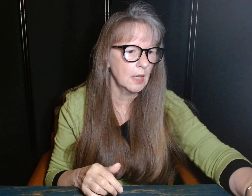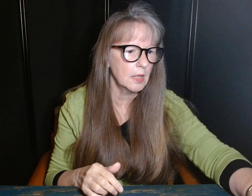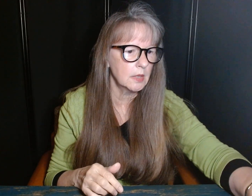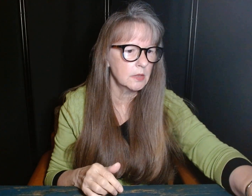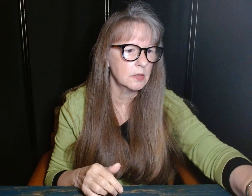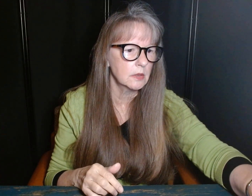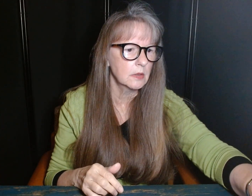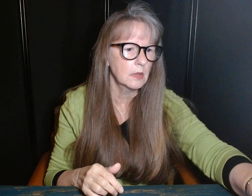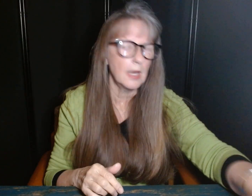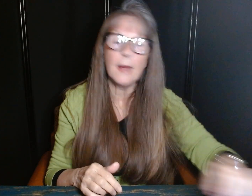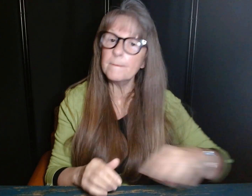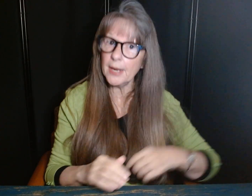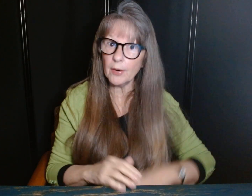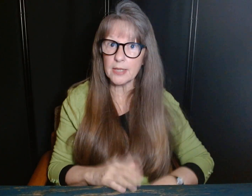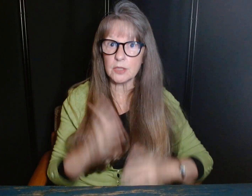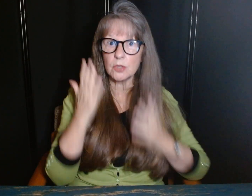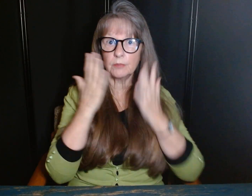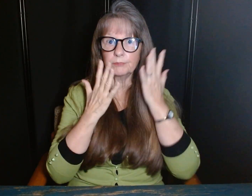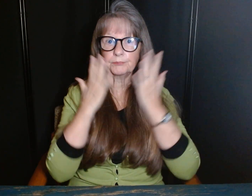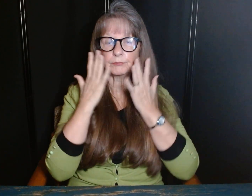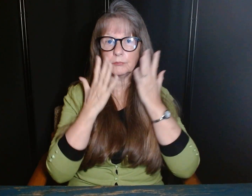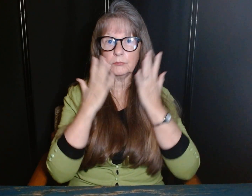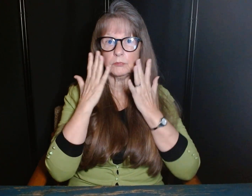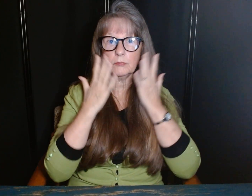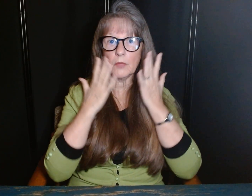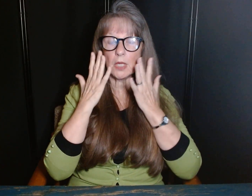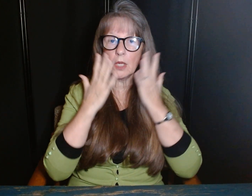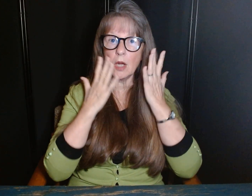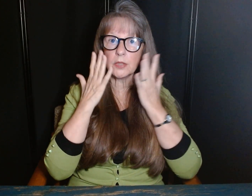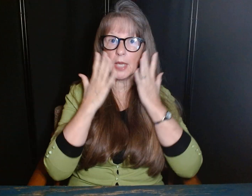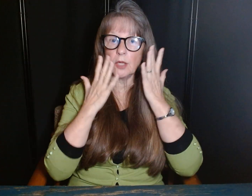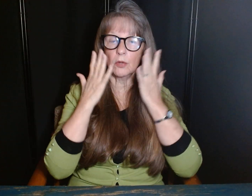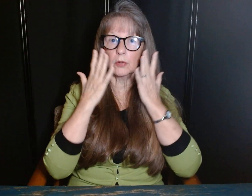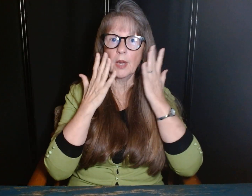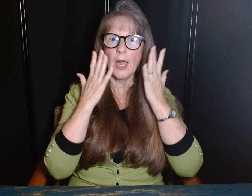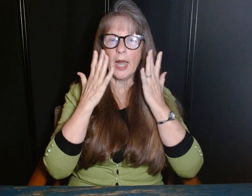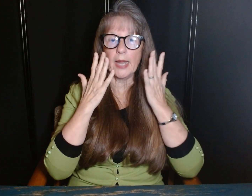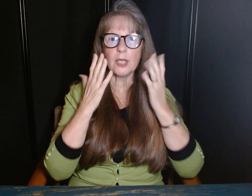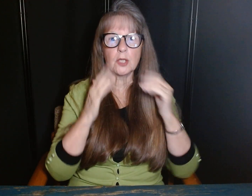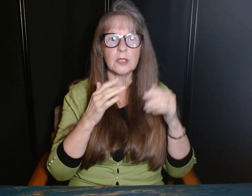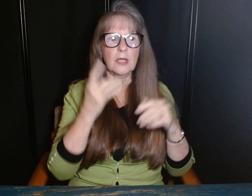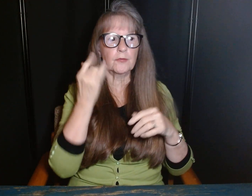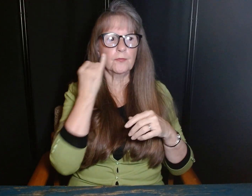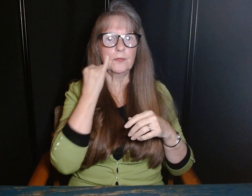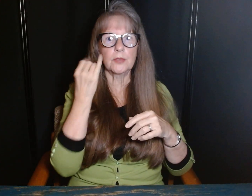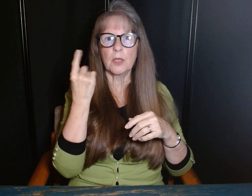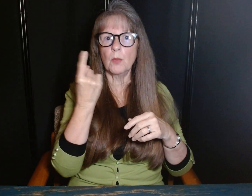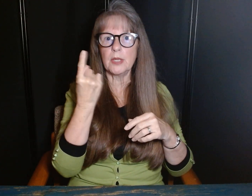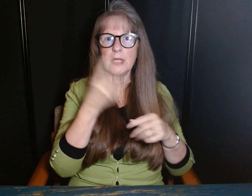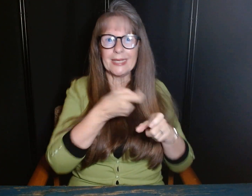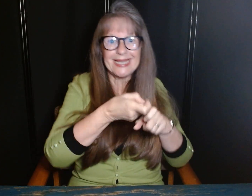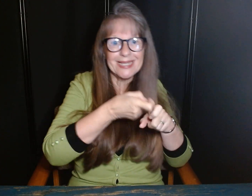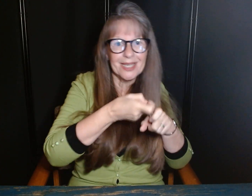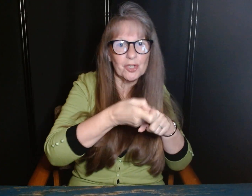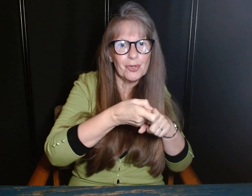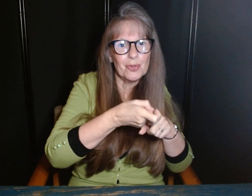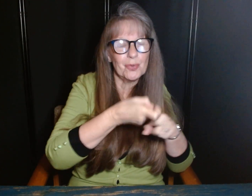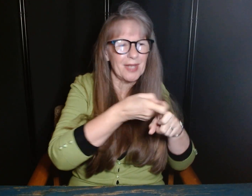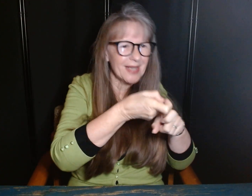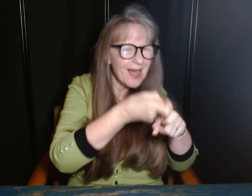And embarrassed can cause anger. And I guess because if someone is like teasing you, it's like, ah,